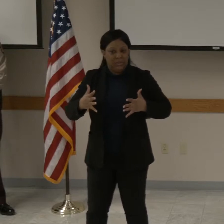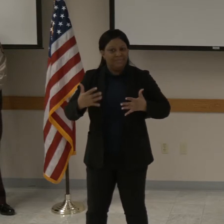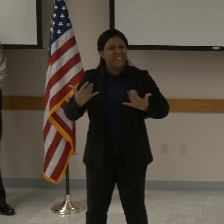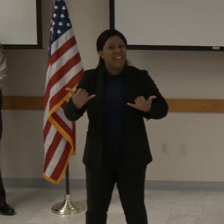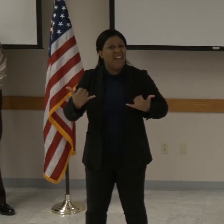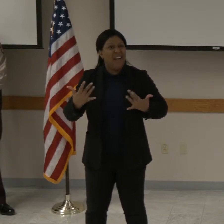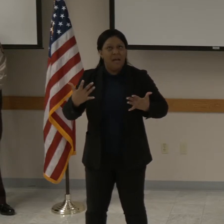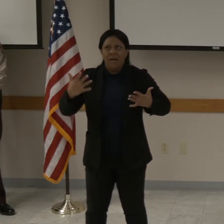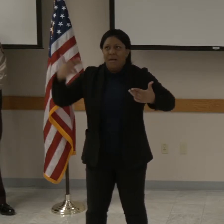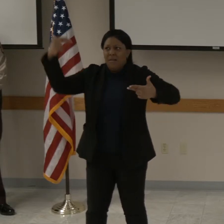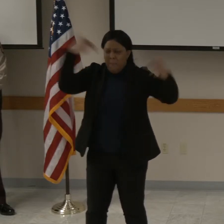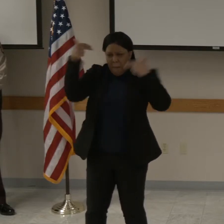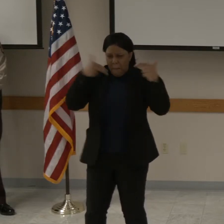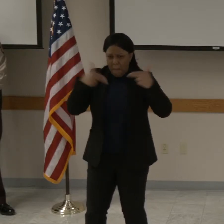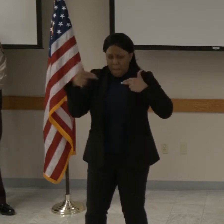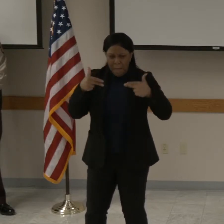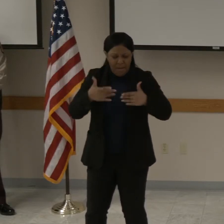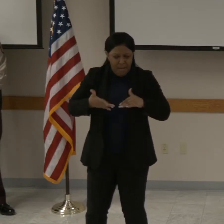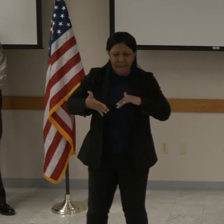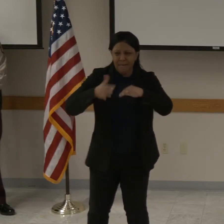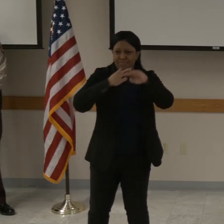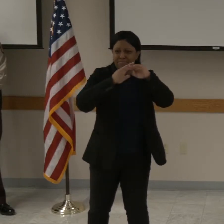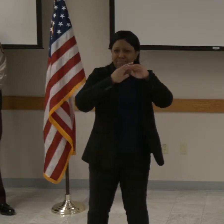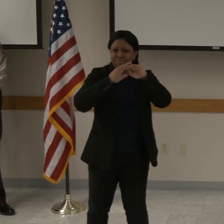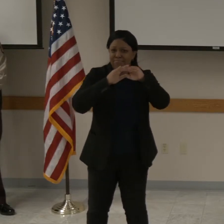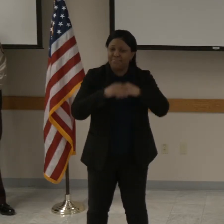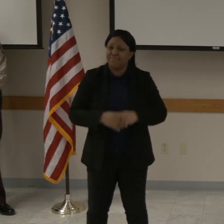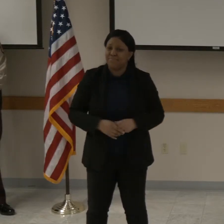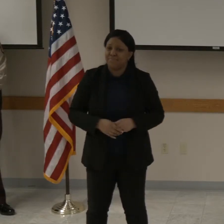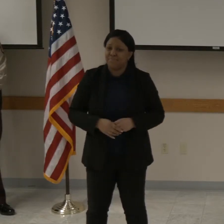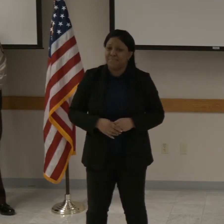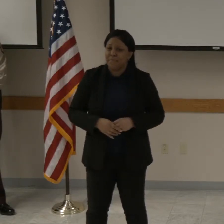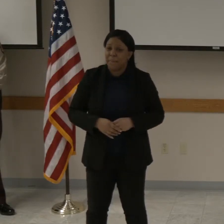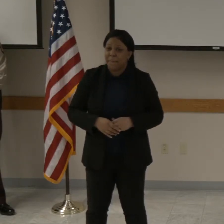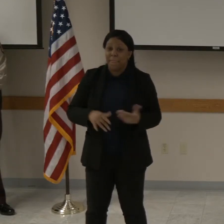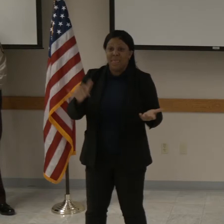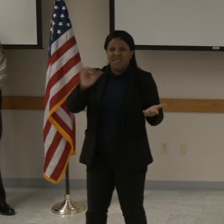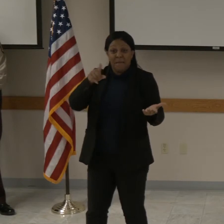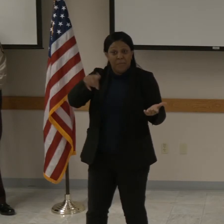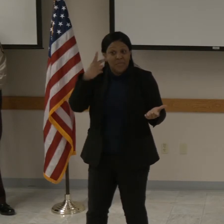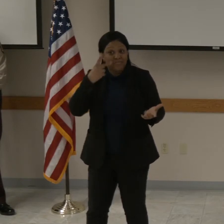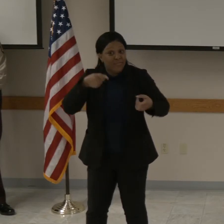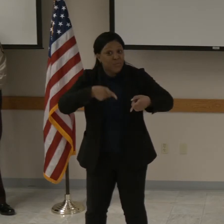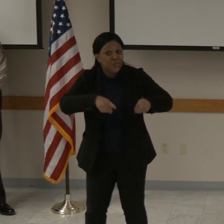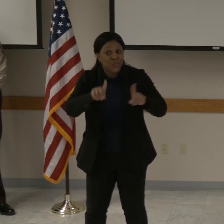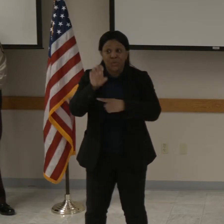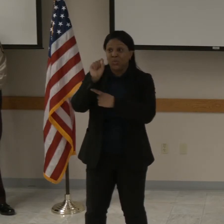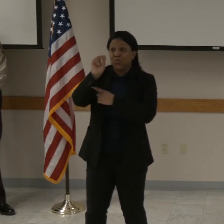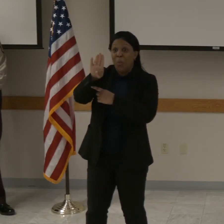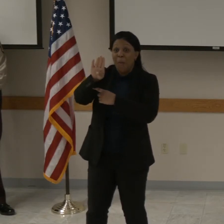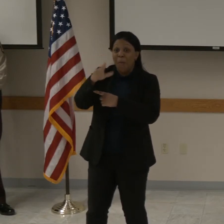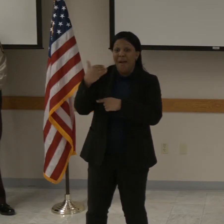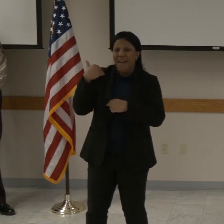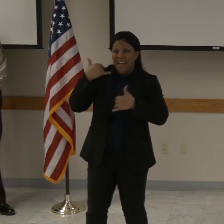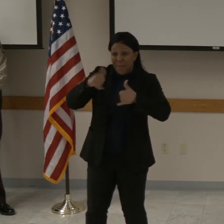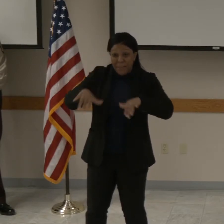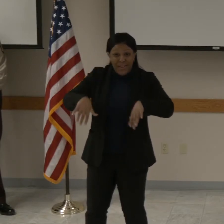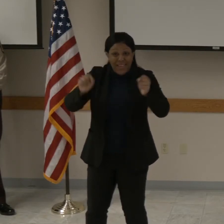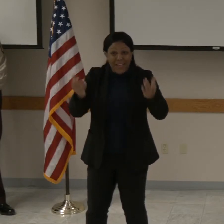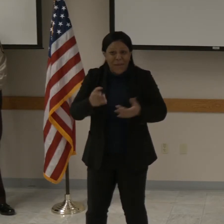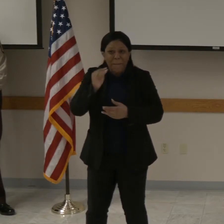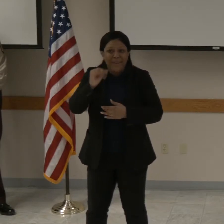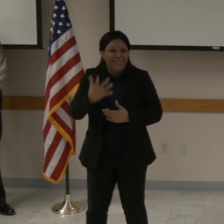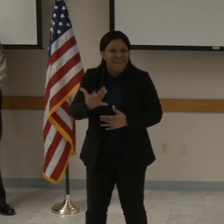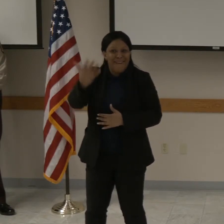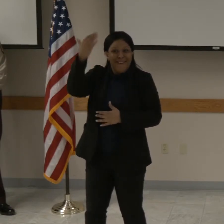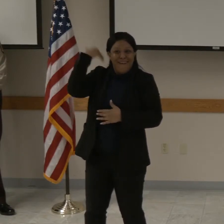in the Twin Cities, much as you saw during the RNC and during the Super Bowl, to see patches from all over the state of Minnesota. You're going to see uniforms